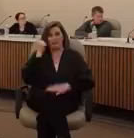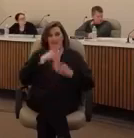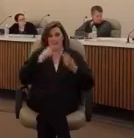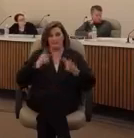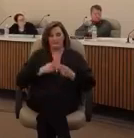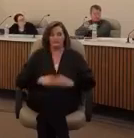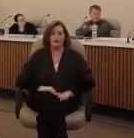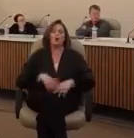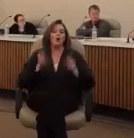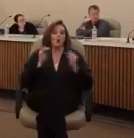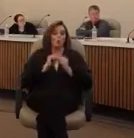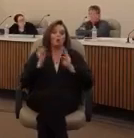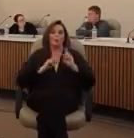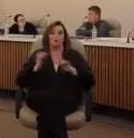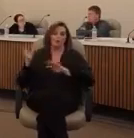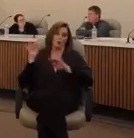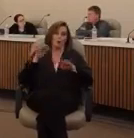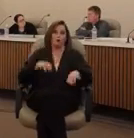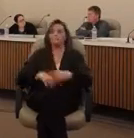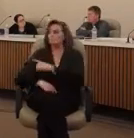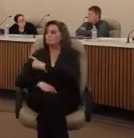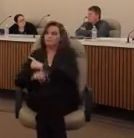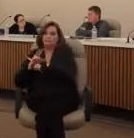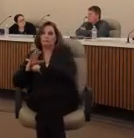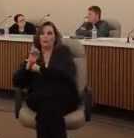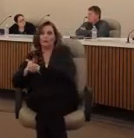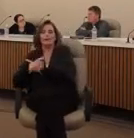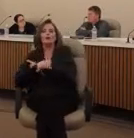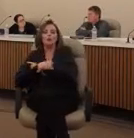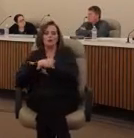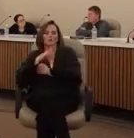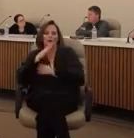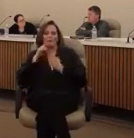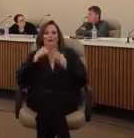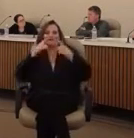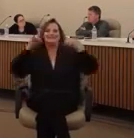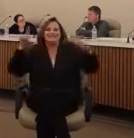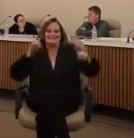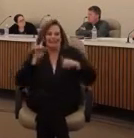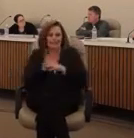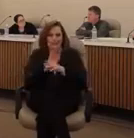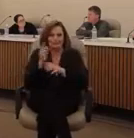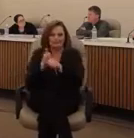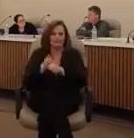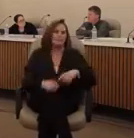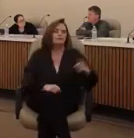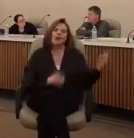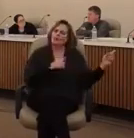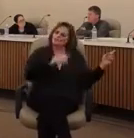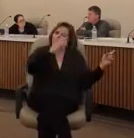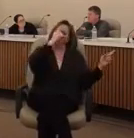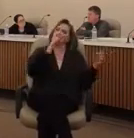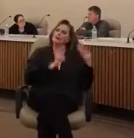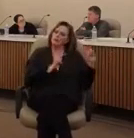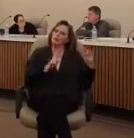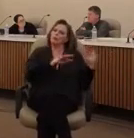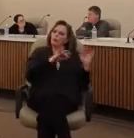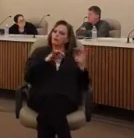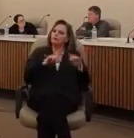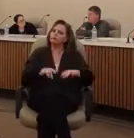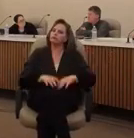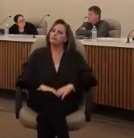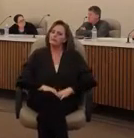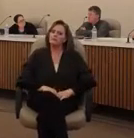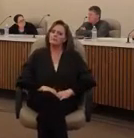More people are going to come there. Oh, well, okay, so you're talking about the success of the business, I which the think business that doesn't, more people will right, come there. I think there'll be more traffic